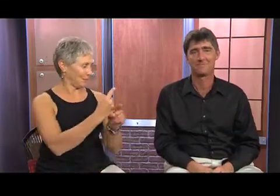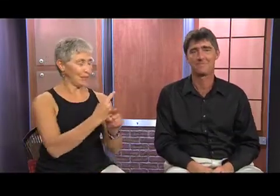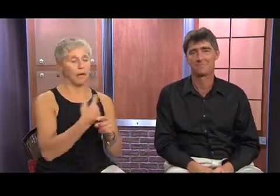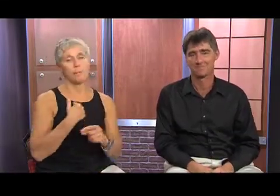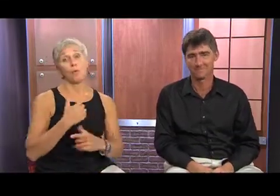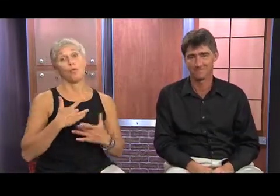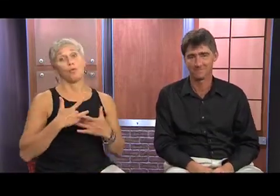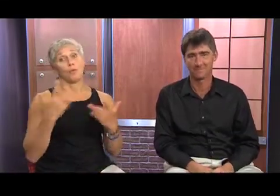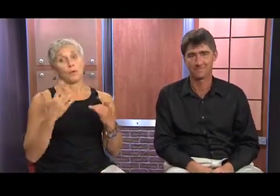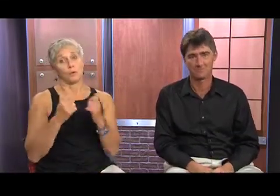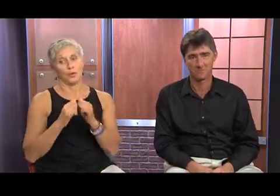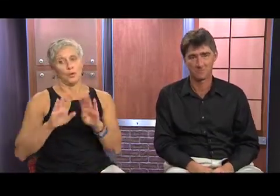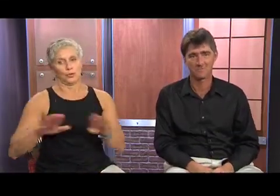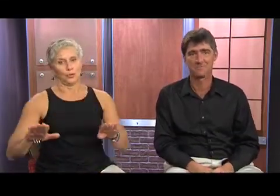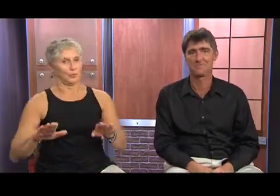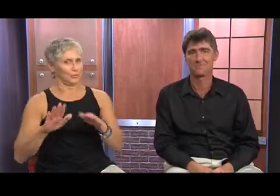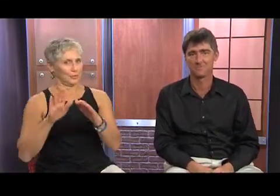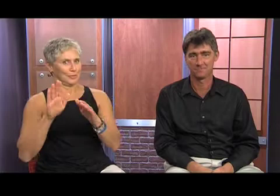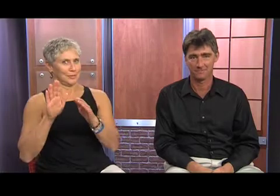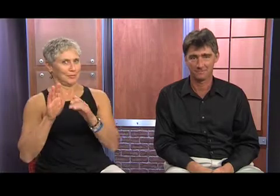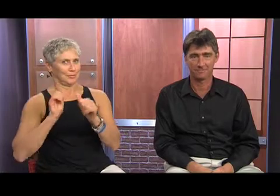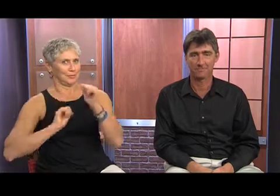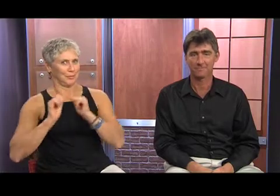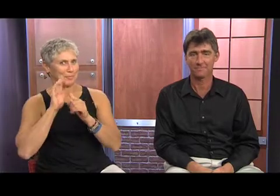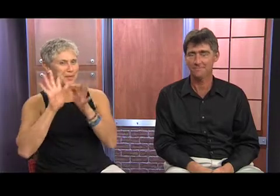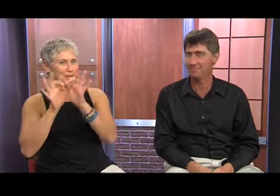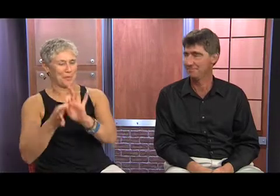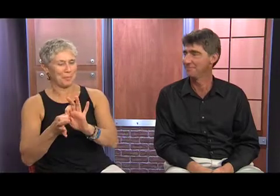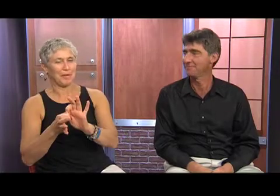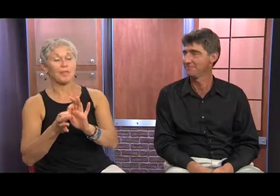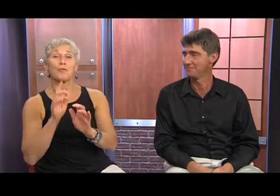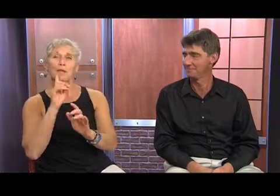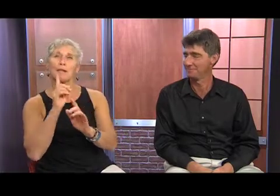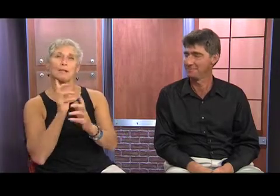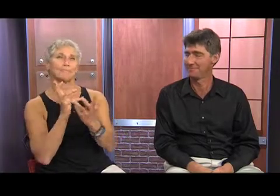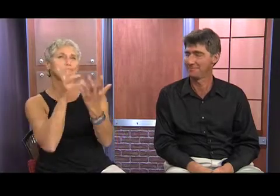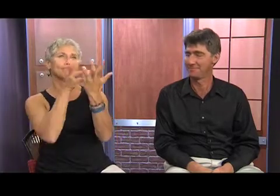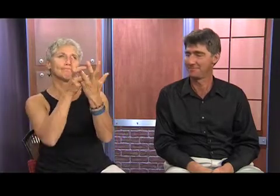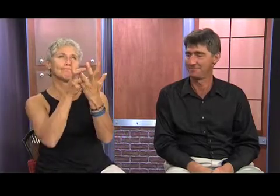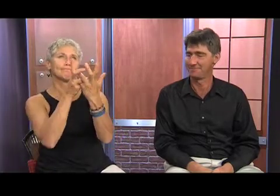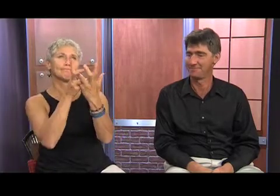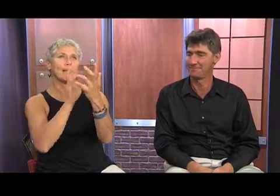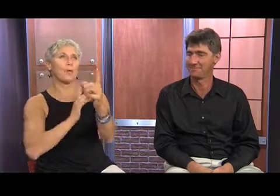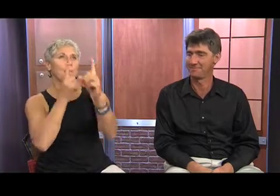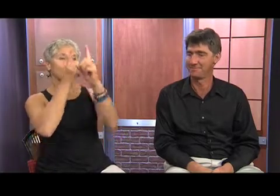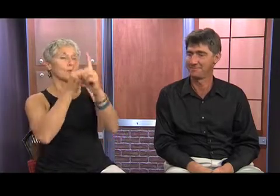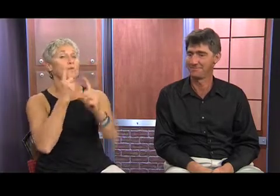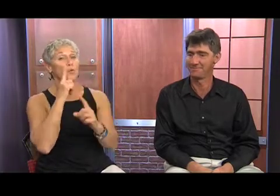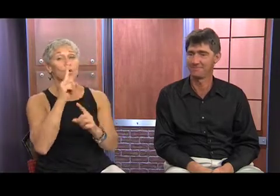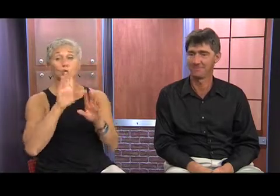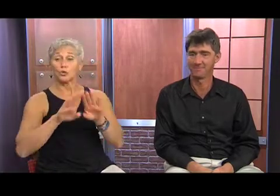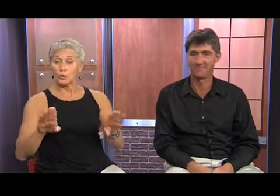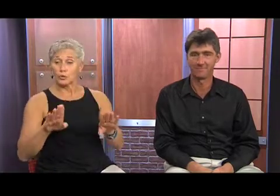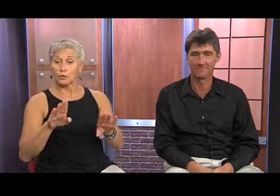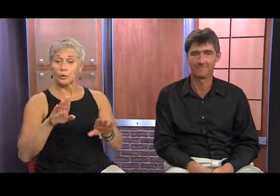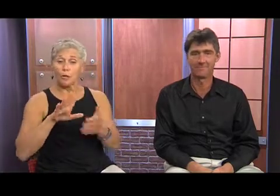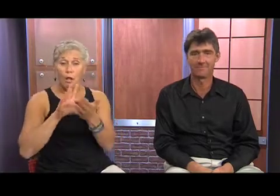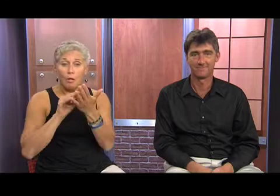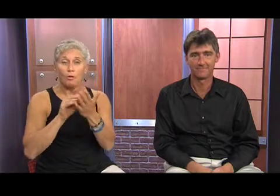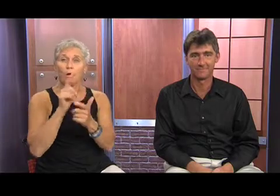children's shows being interpreted because, boy, that fits into our mission of fostering that love and appreciation for audiences of today and tomorrow so